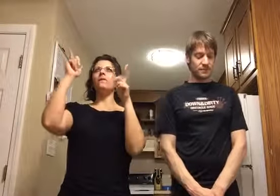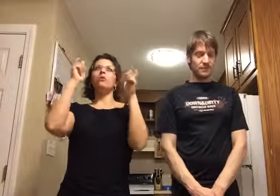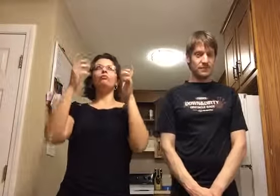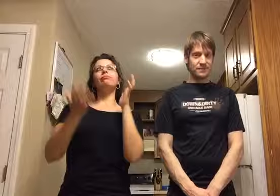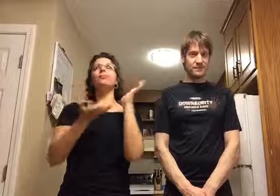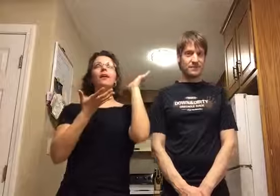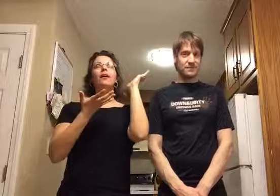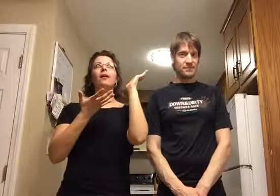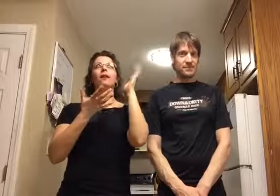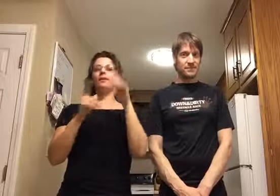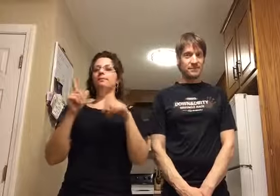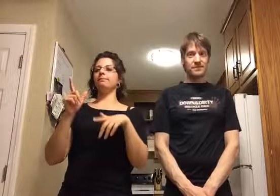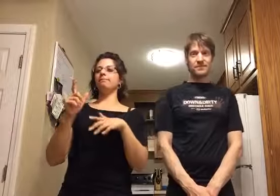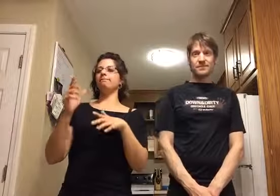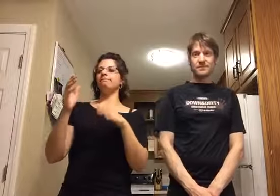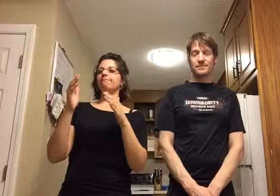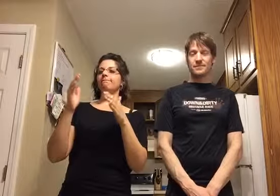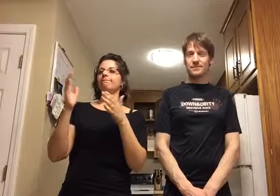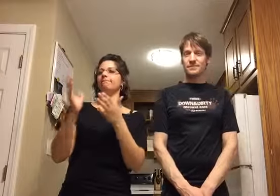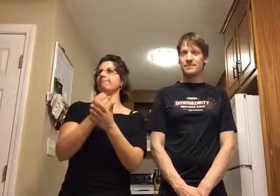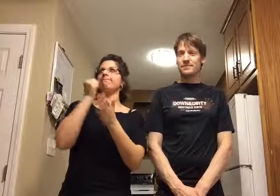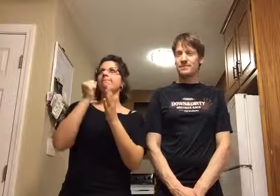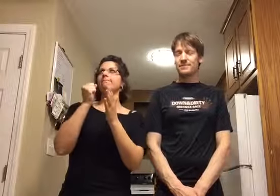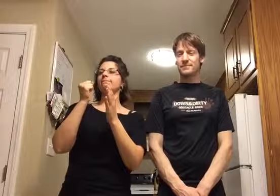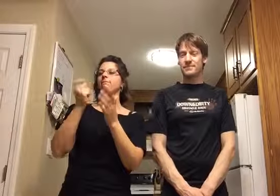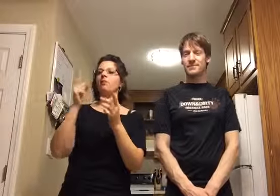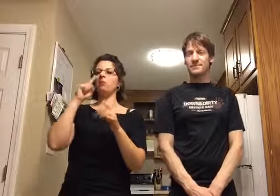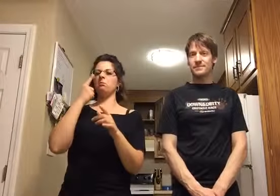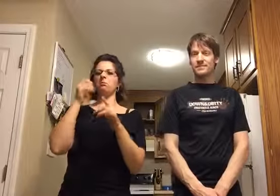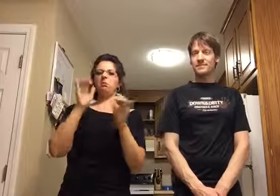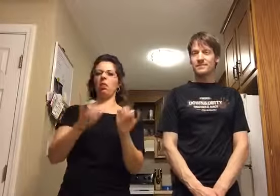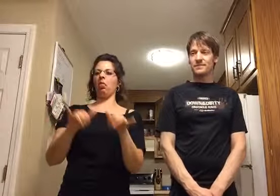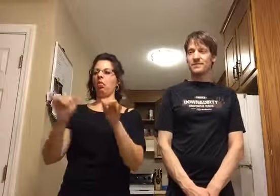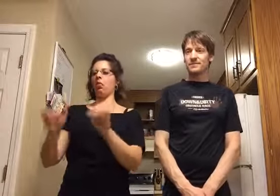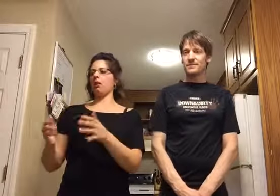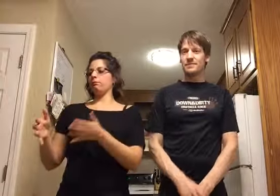shot of redemption. Don't want to end up a cartoon in a cartoon graveyard.